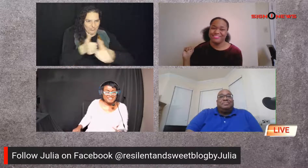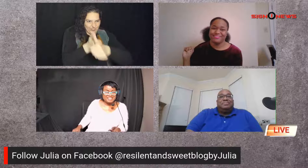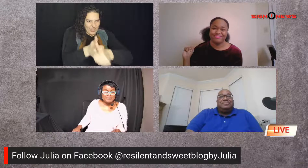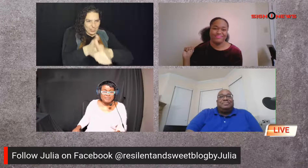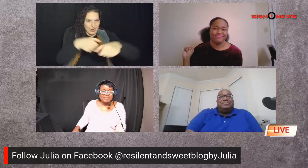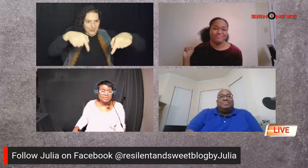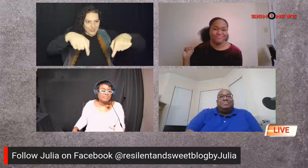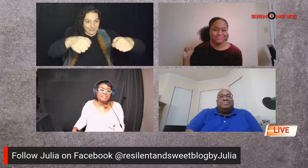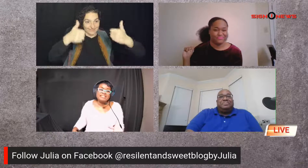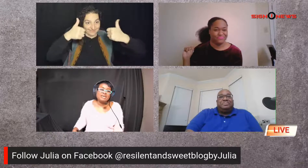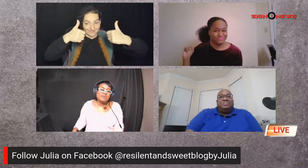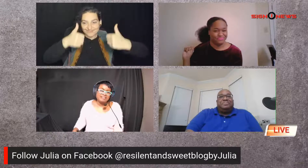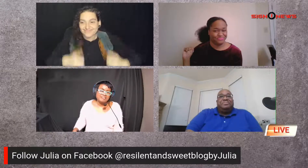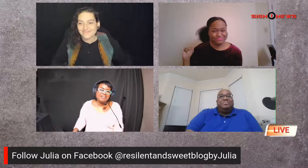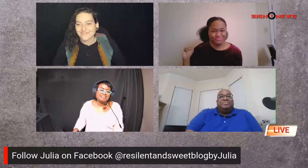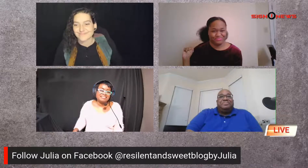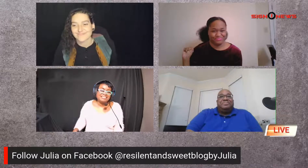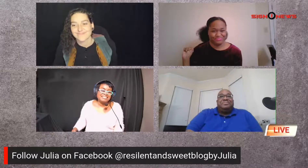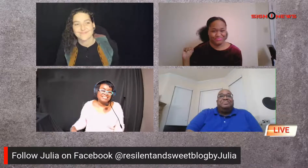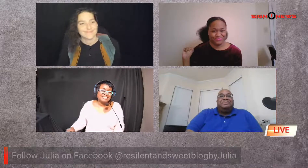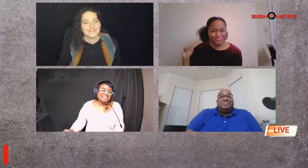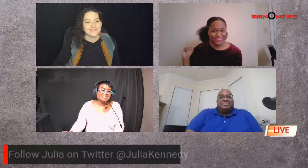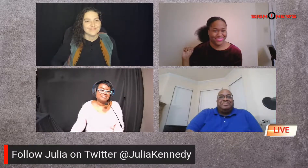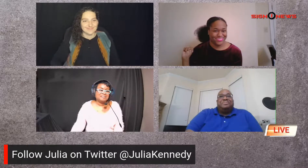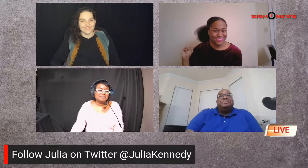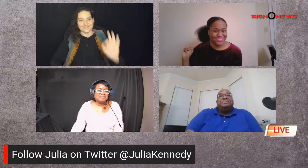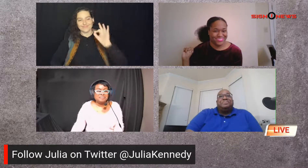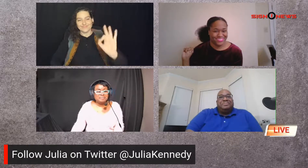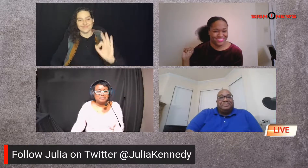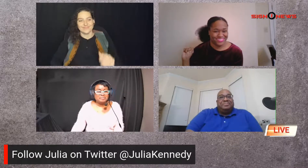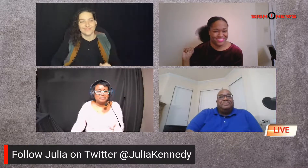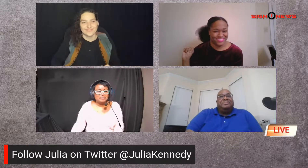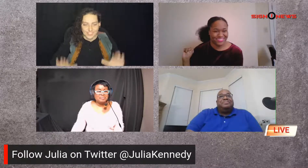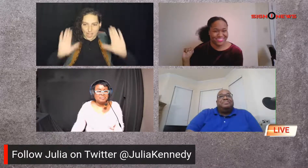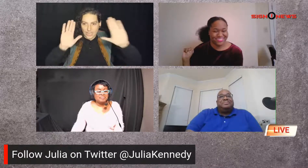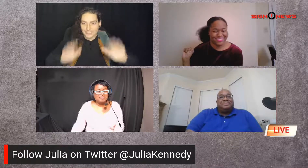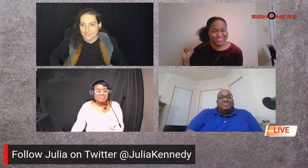Okay, do you see it right there at the bottom of the screen? Please go ahead and follow her.